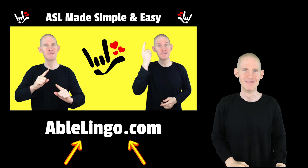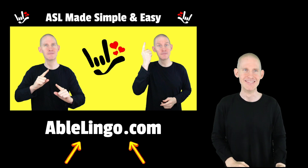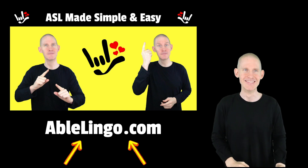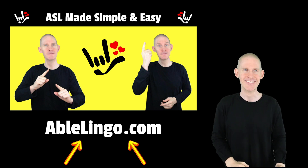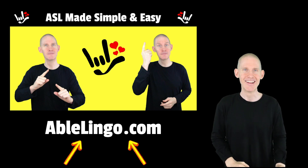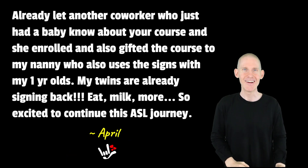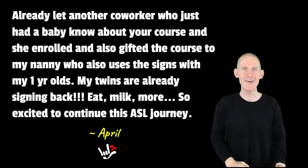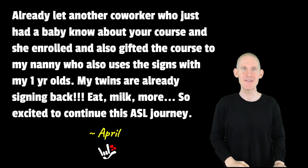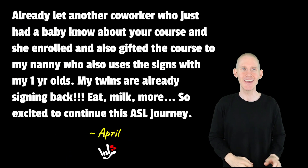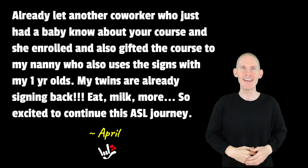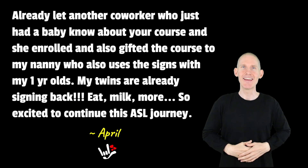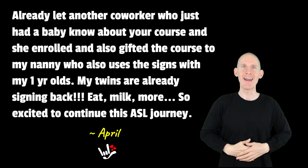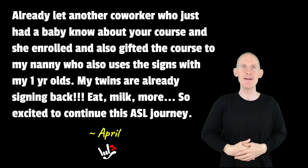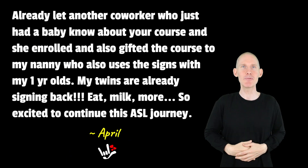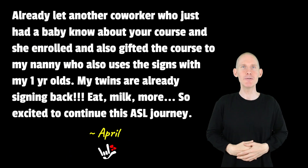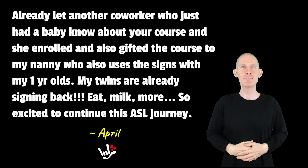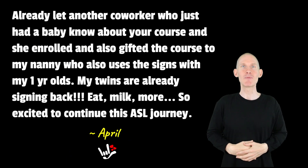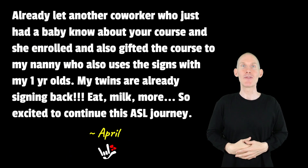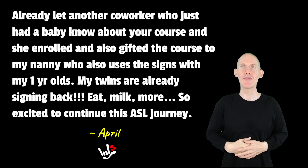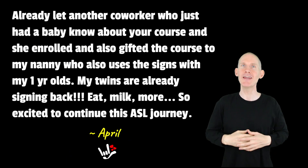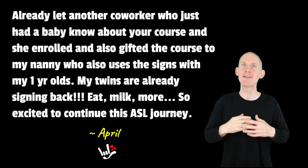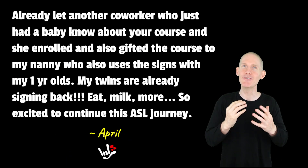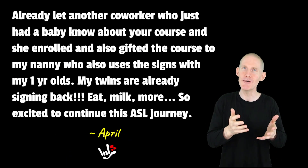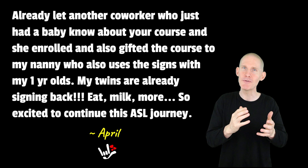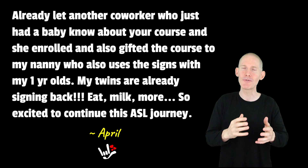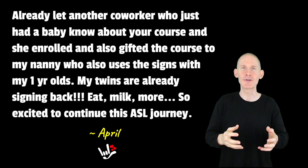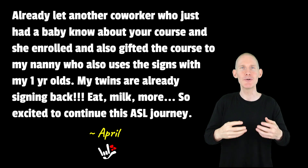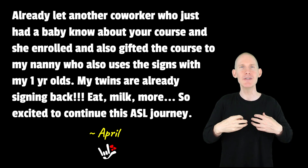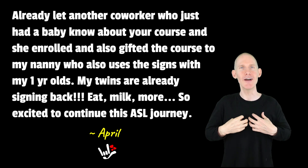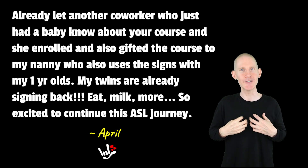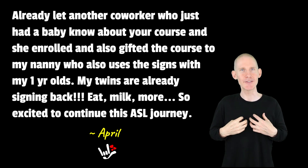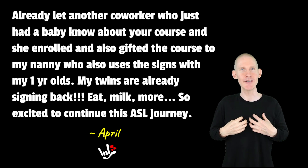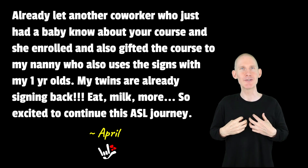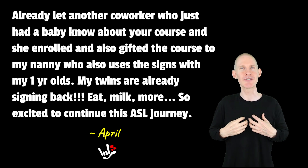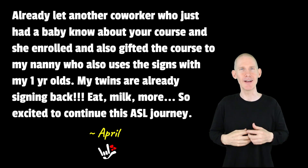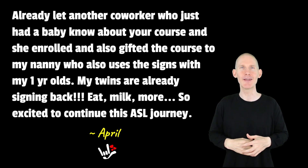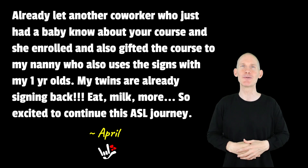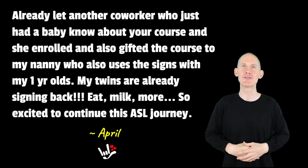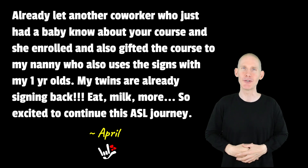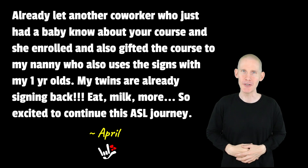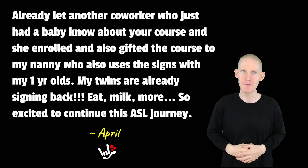Okay, April, thank you for including us in your sign language journey.